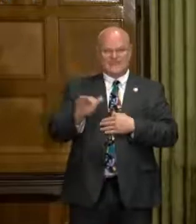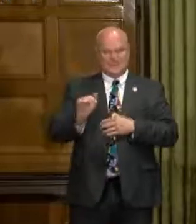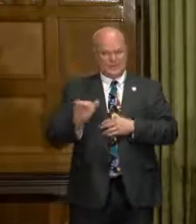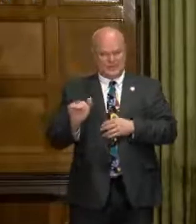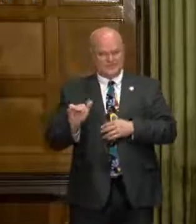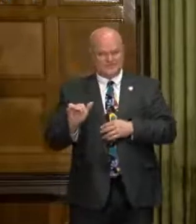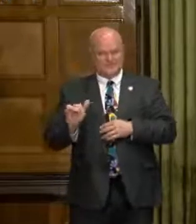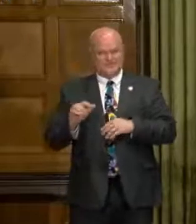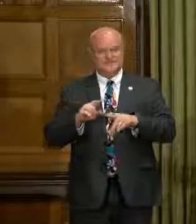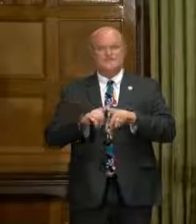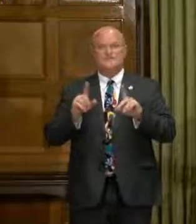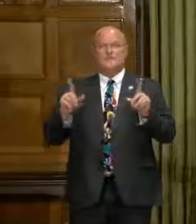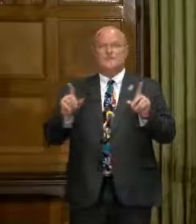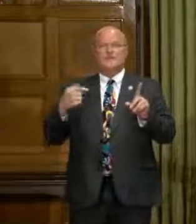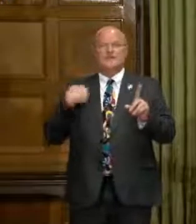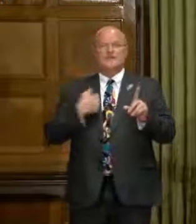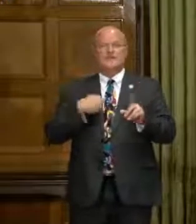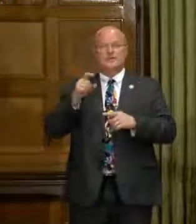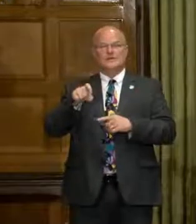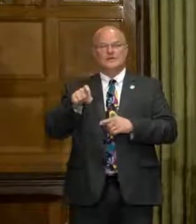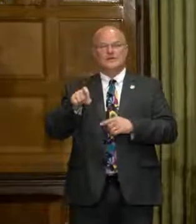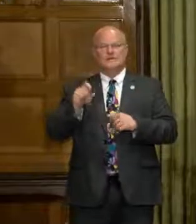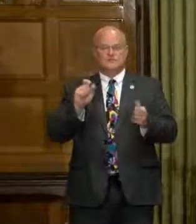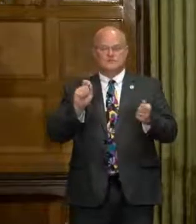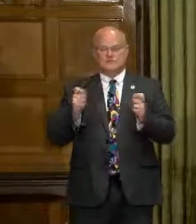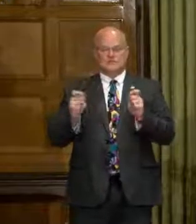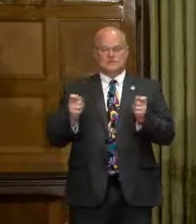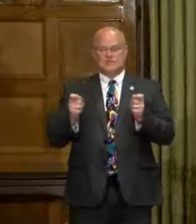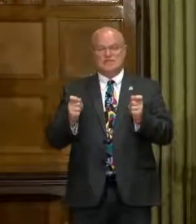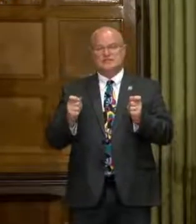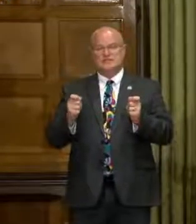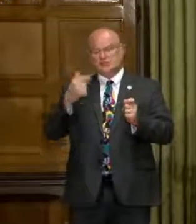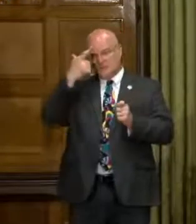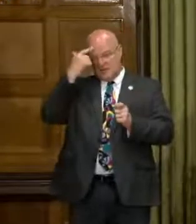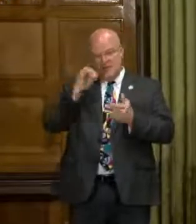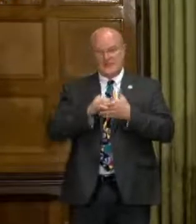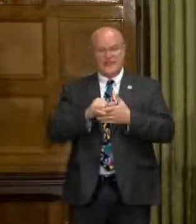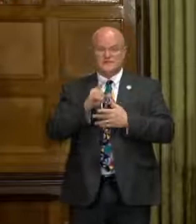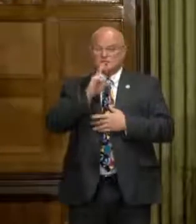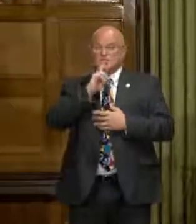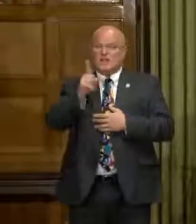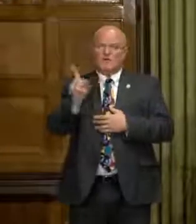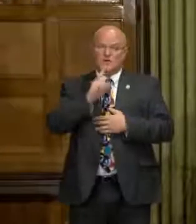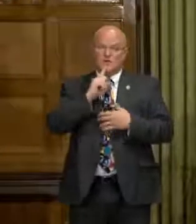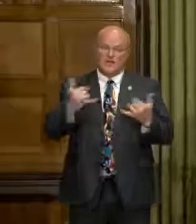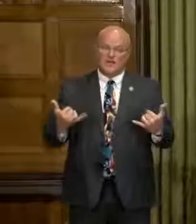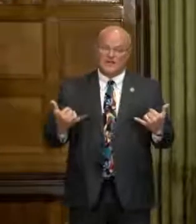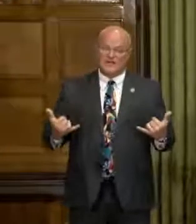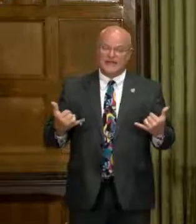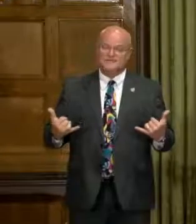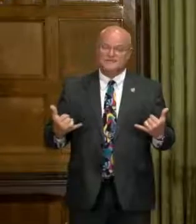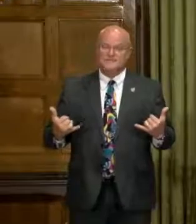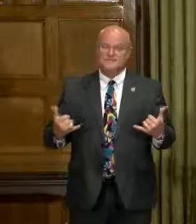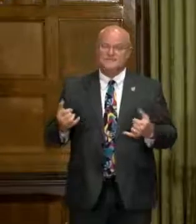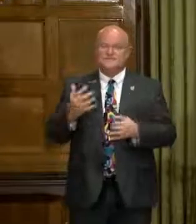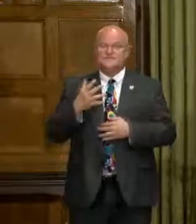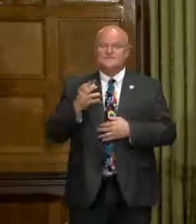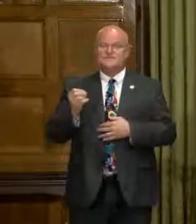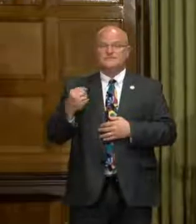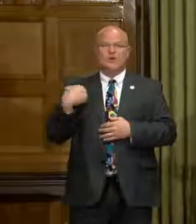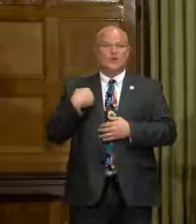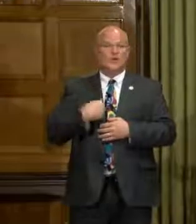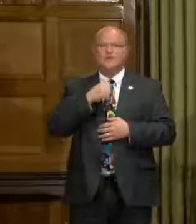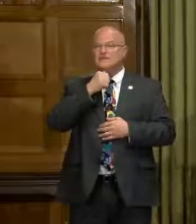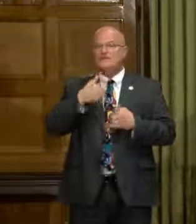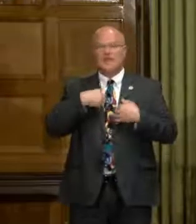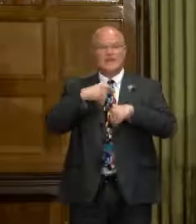well. But we'll just have to adjust accordingly because that's the reality of where we are right now. And we